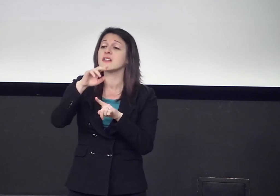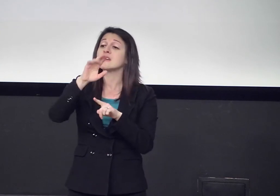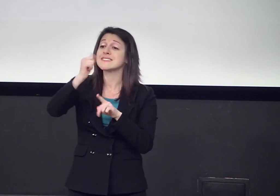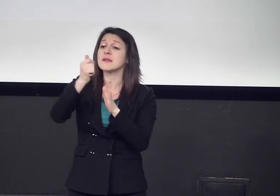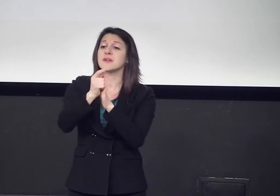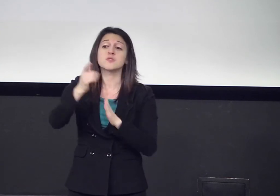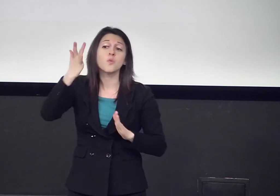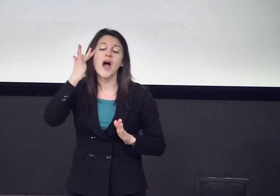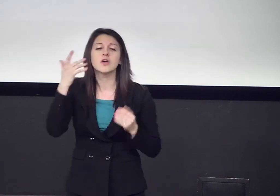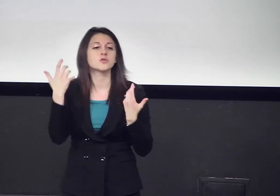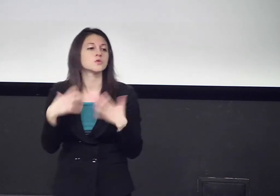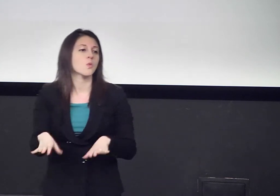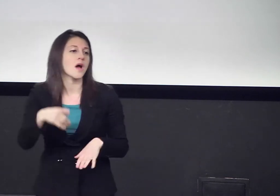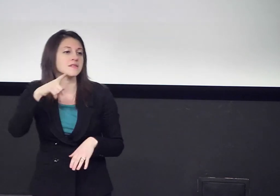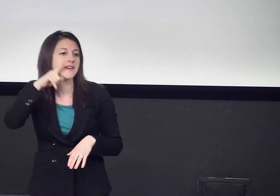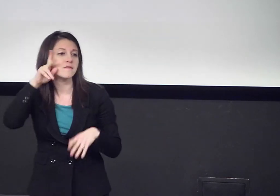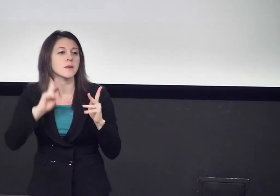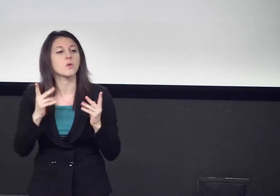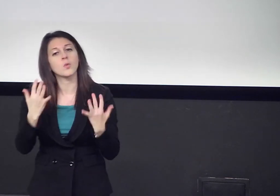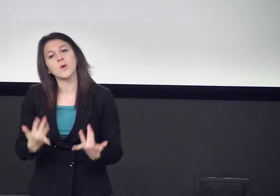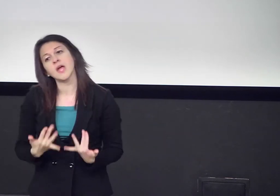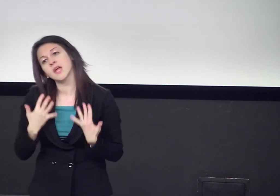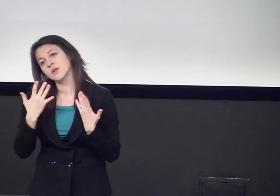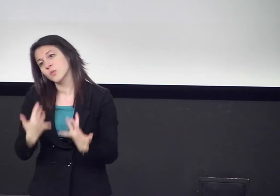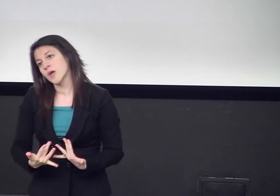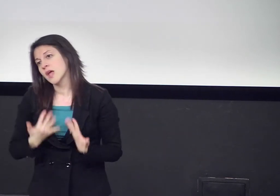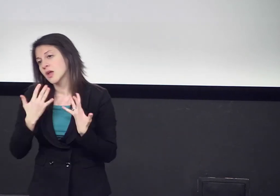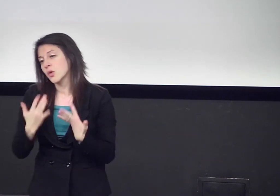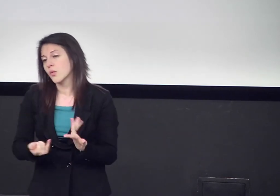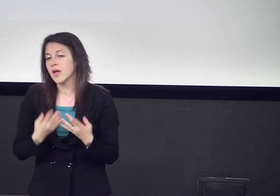said that the 10-minute rule is in place because they don't want deaf people to have to wait,